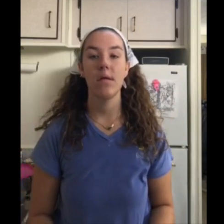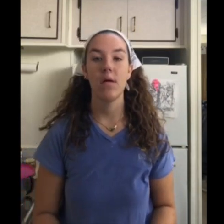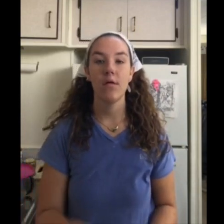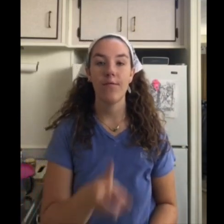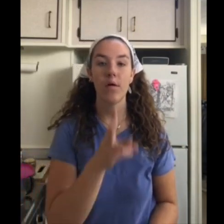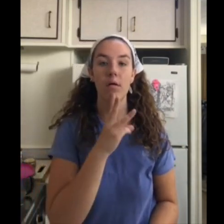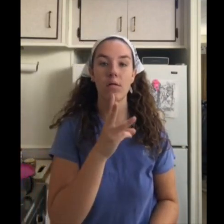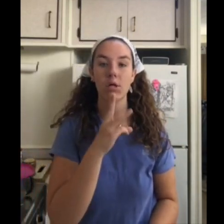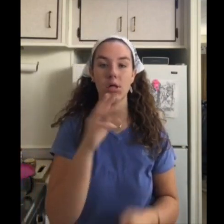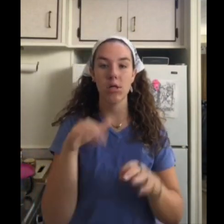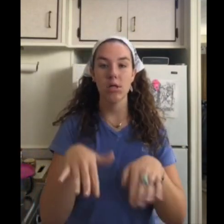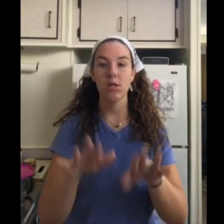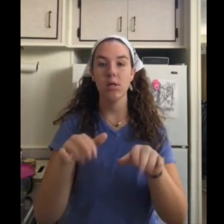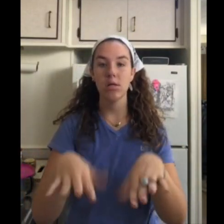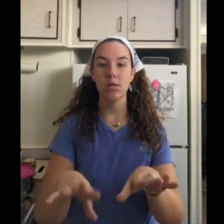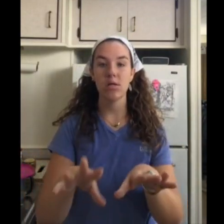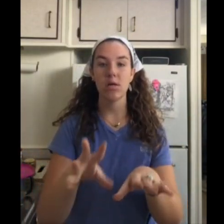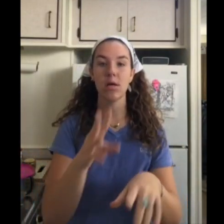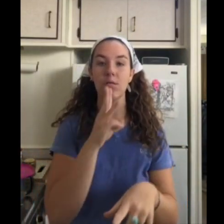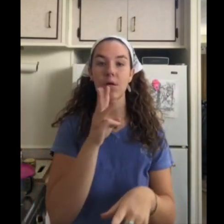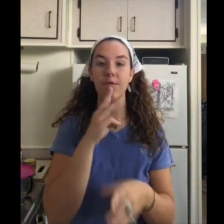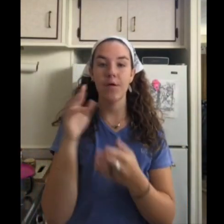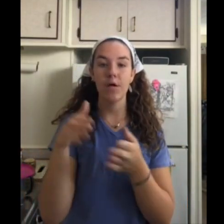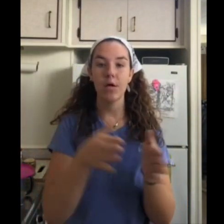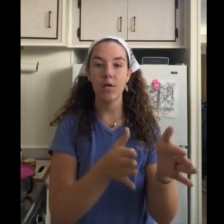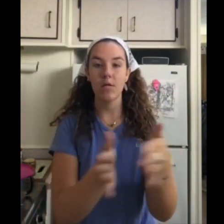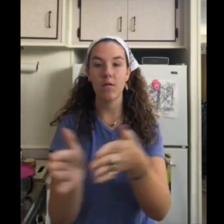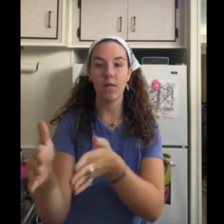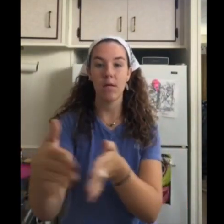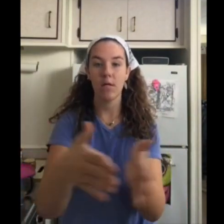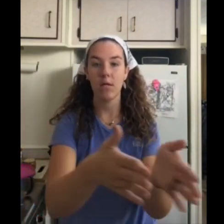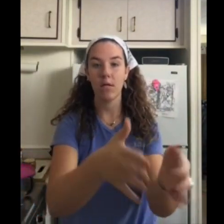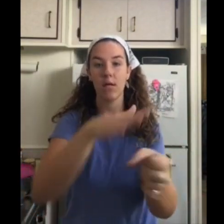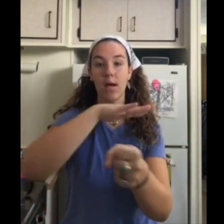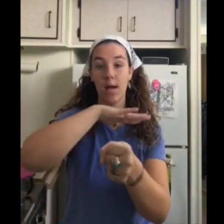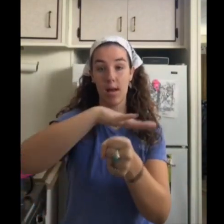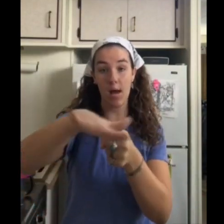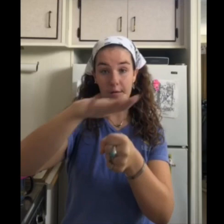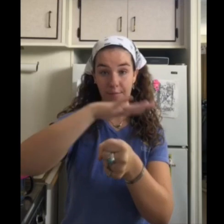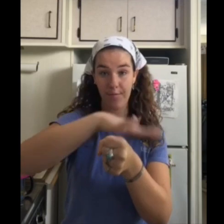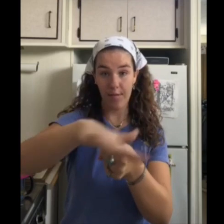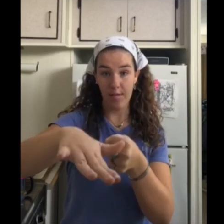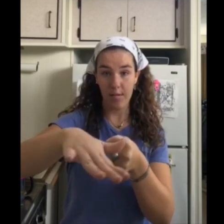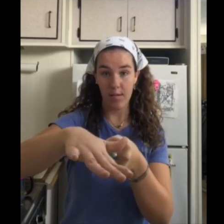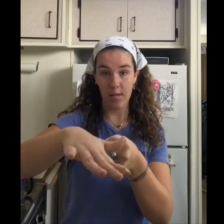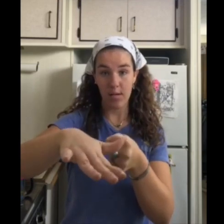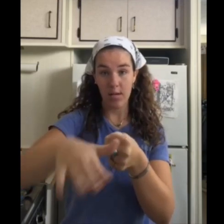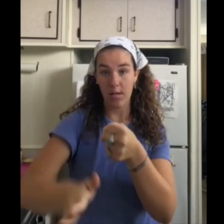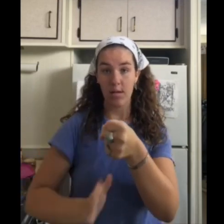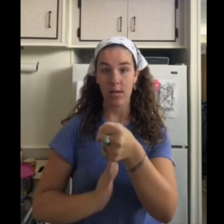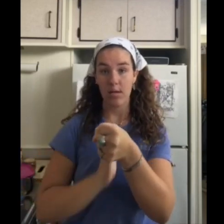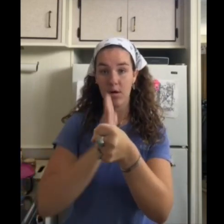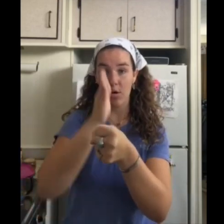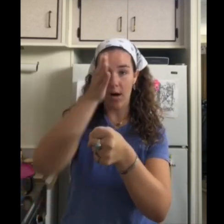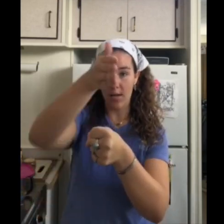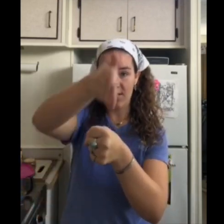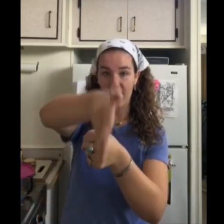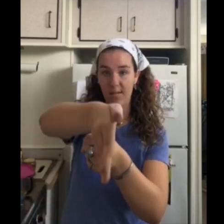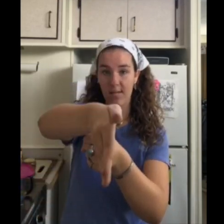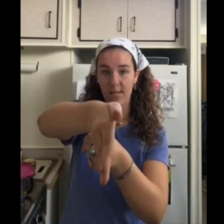enough oceans and rivers, enough to cross.